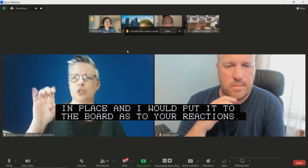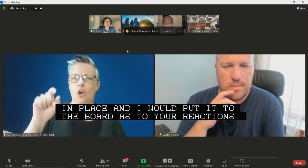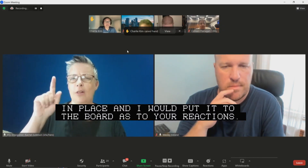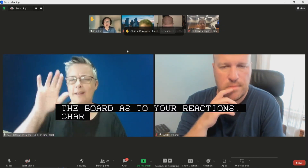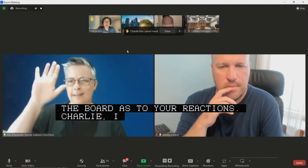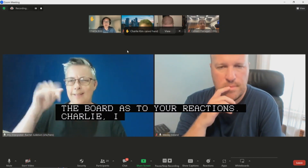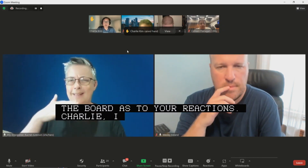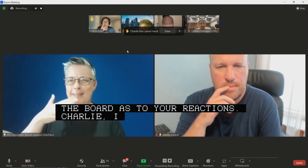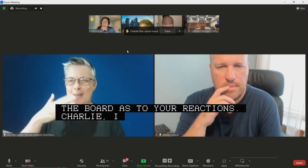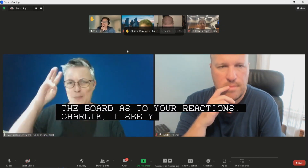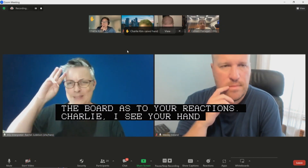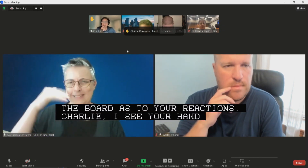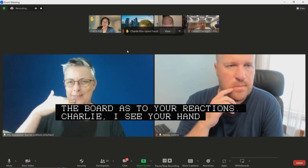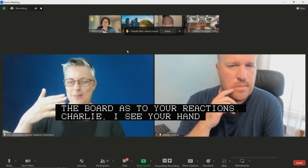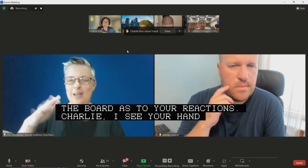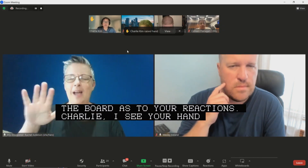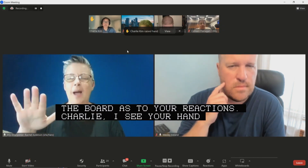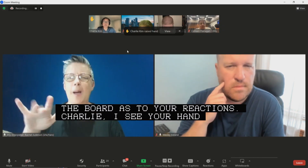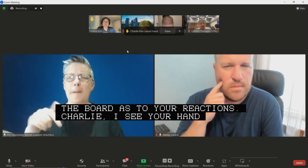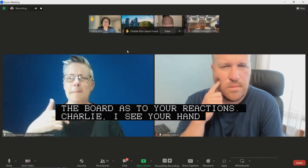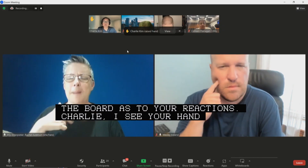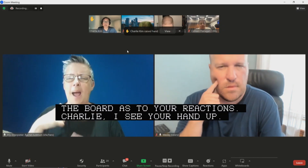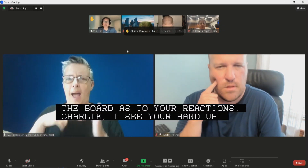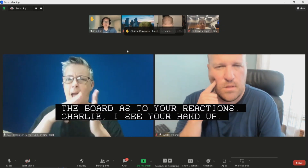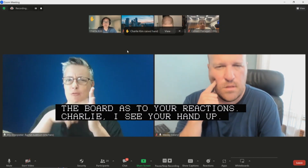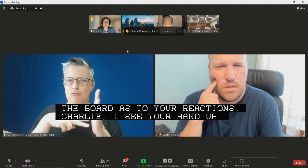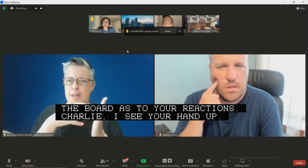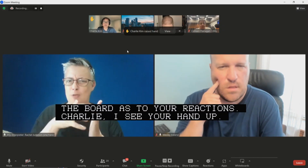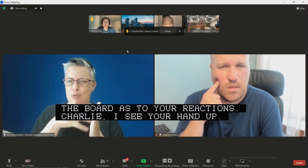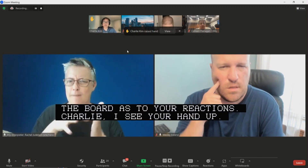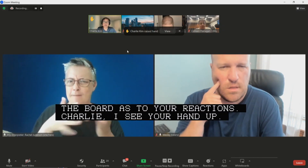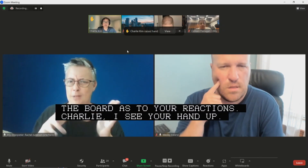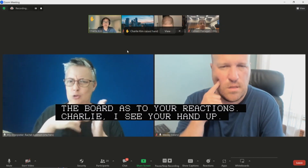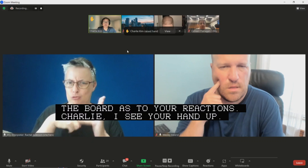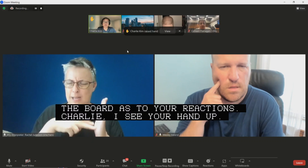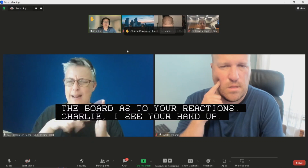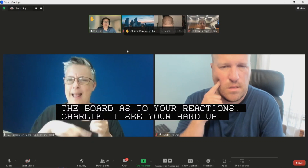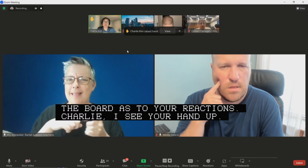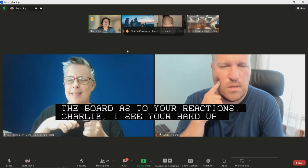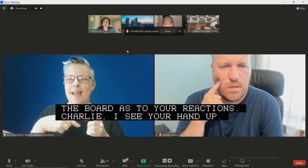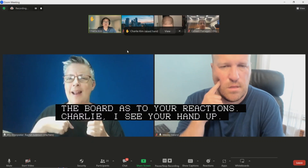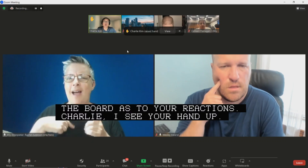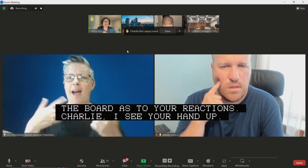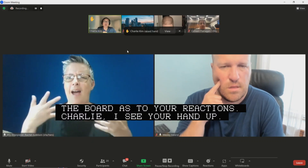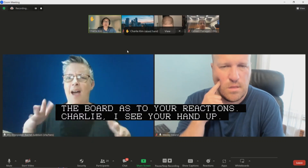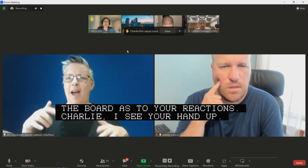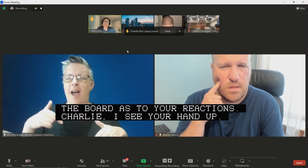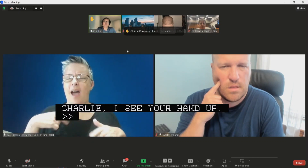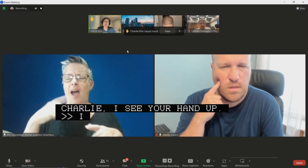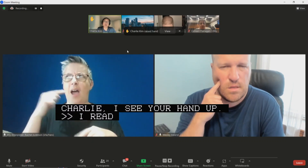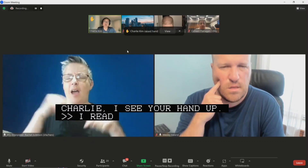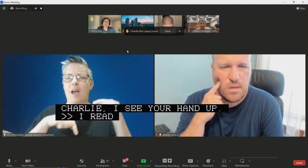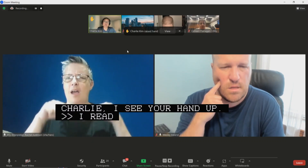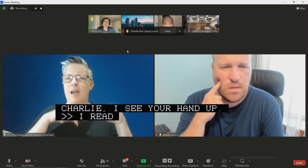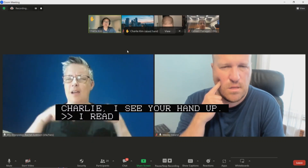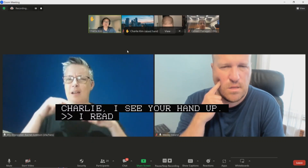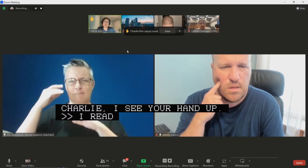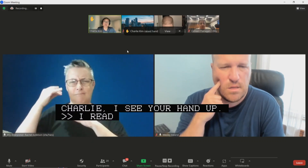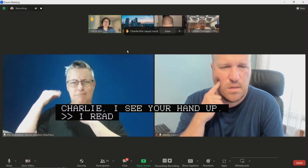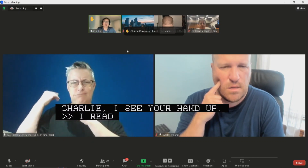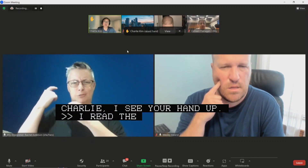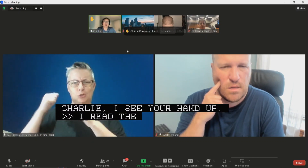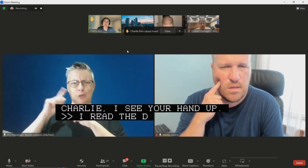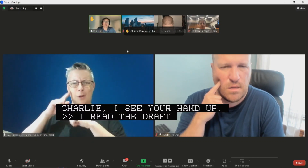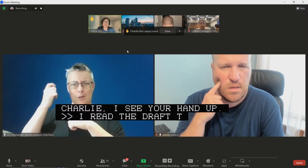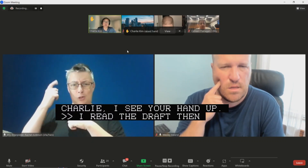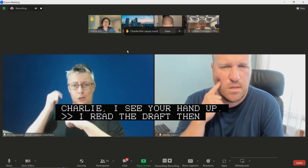Oh, thank you. I read through the draft and then I was going backwards to try to understand the